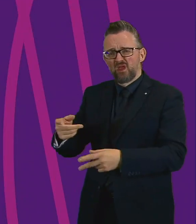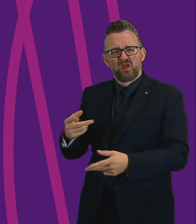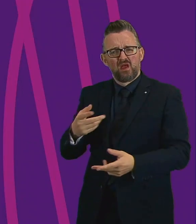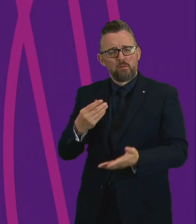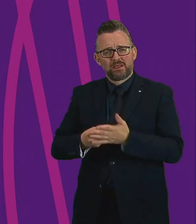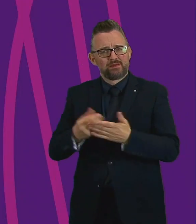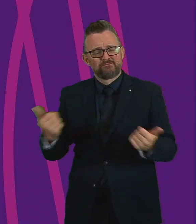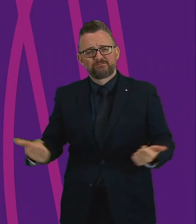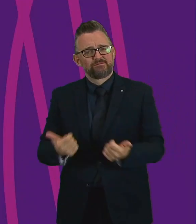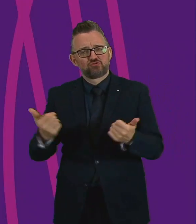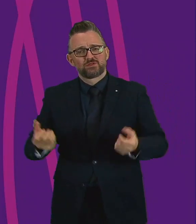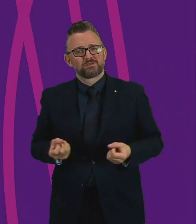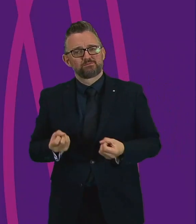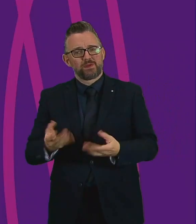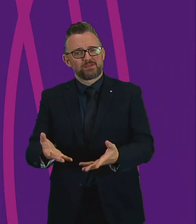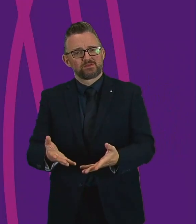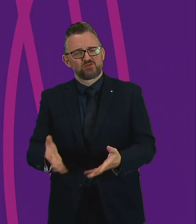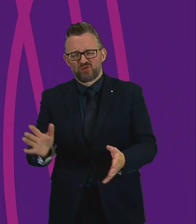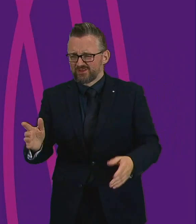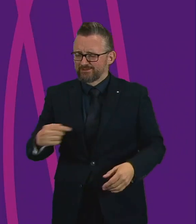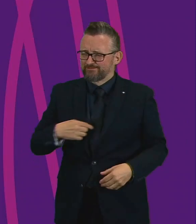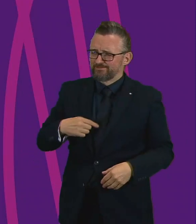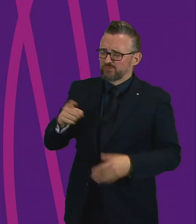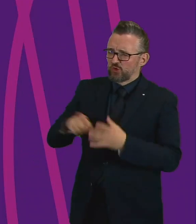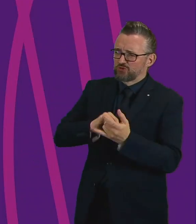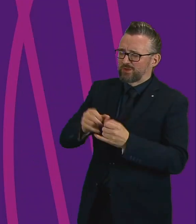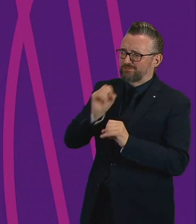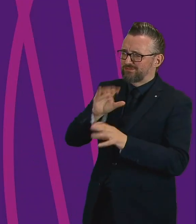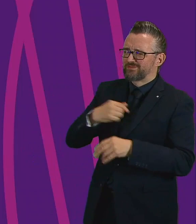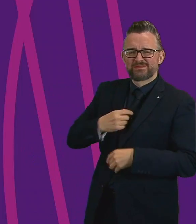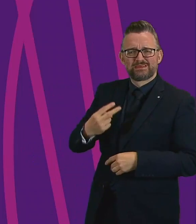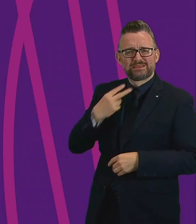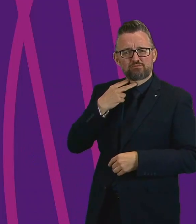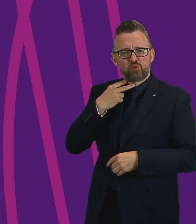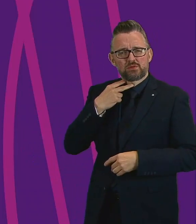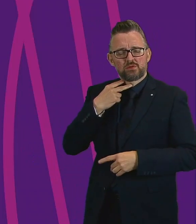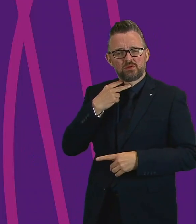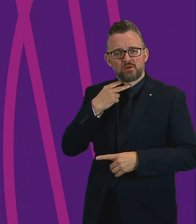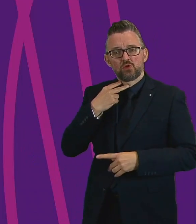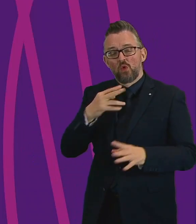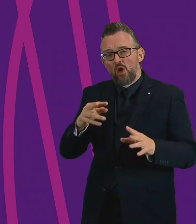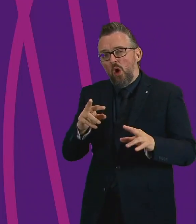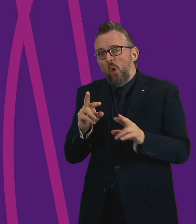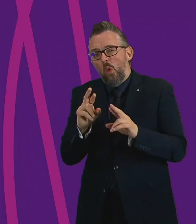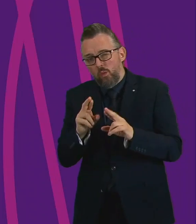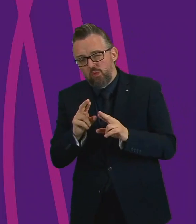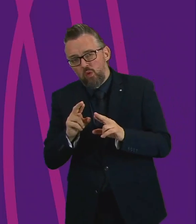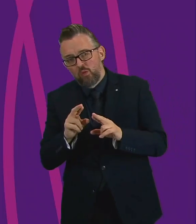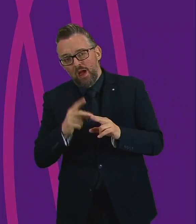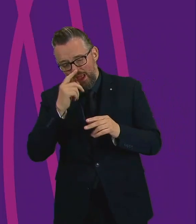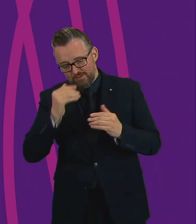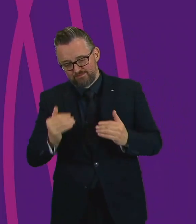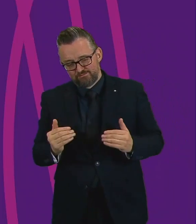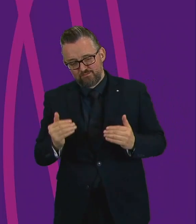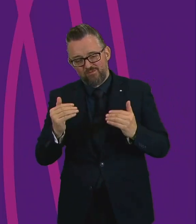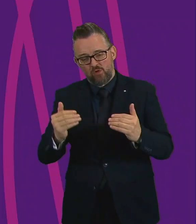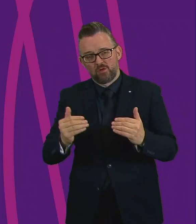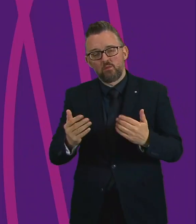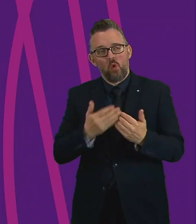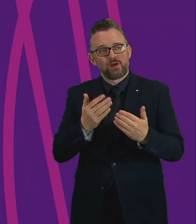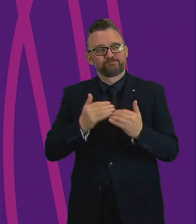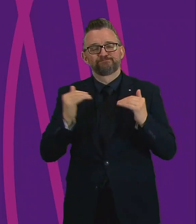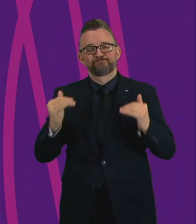been spent. So I was disappointed in that response, and I do hope we can move towards a more mature